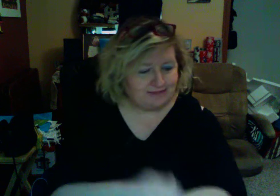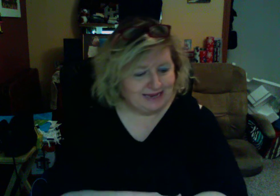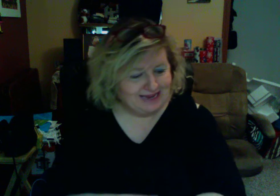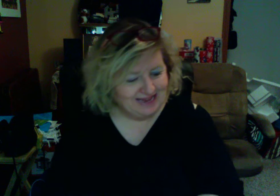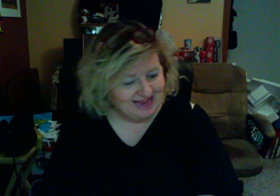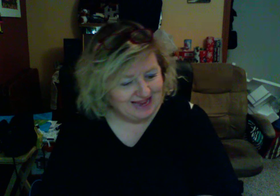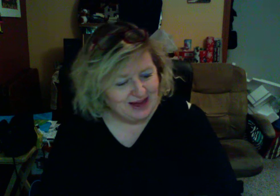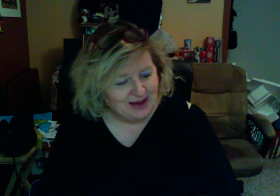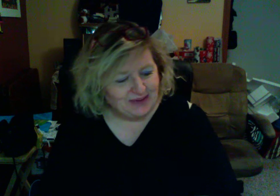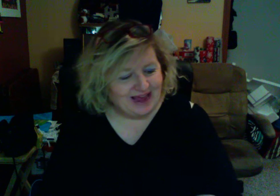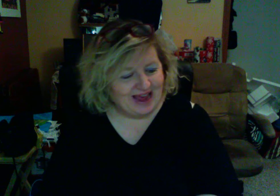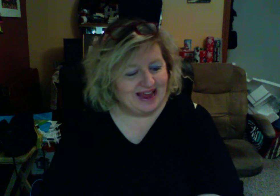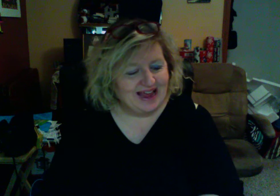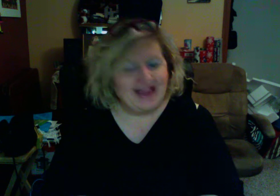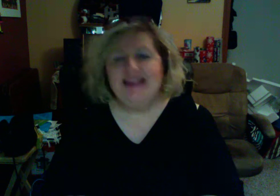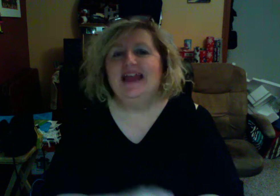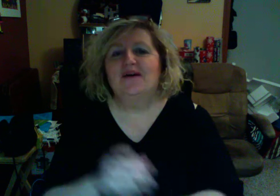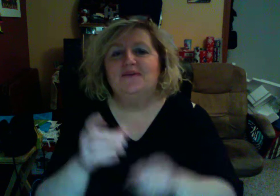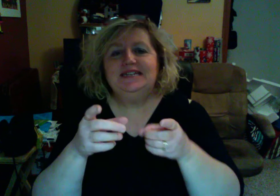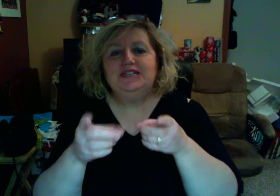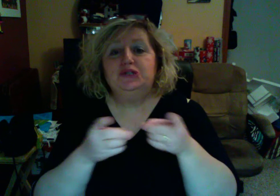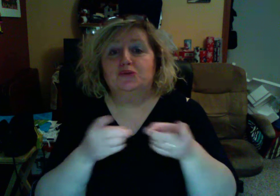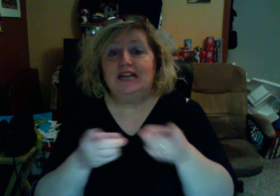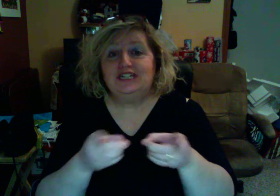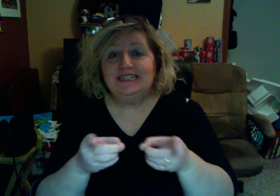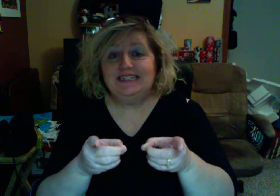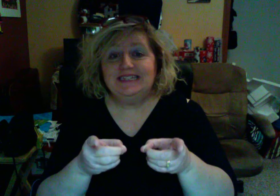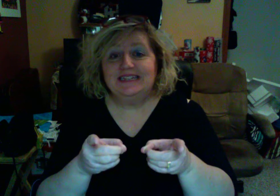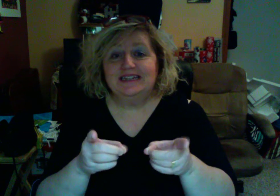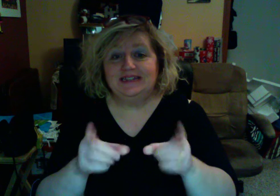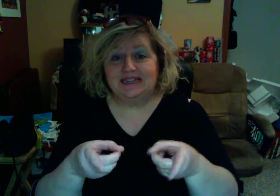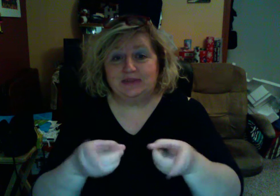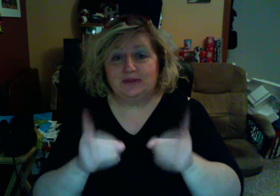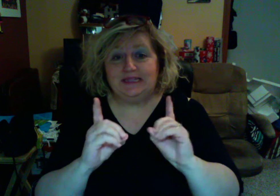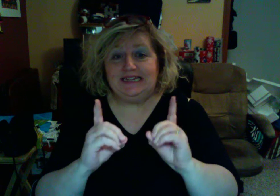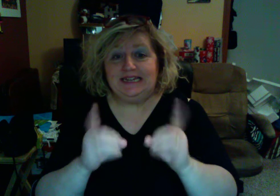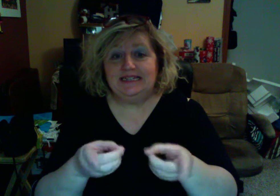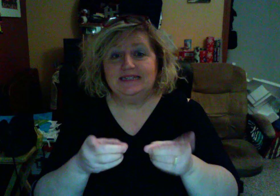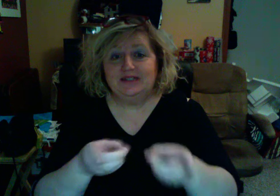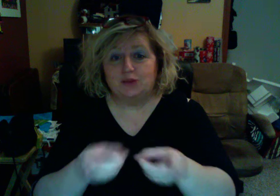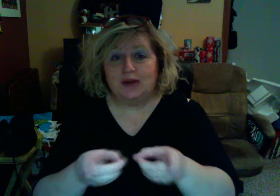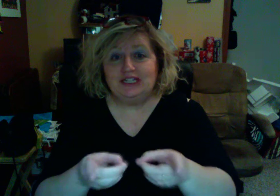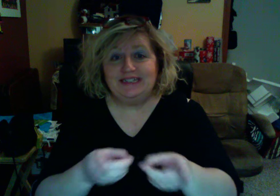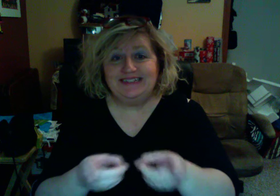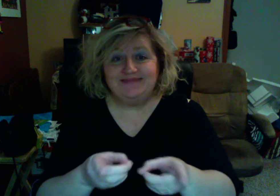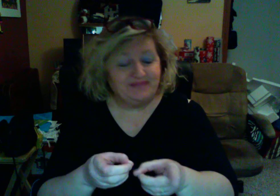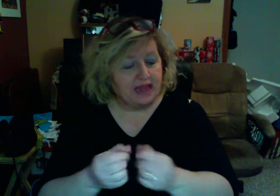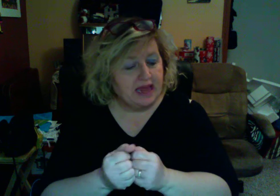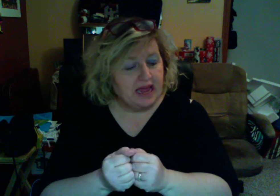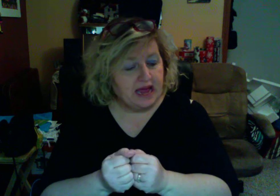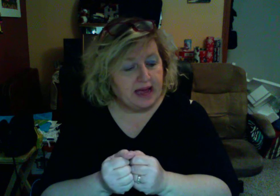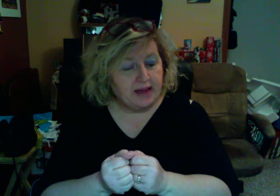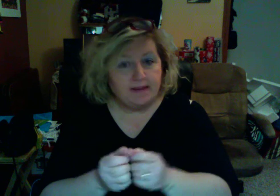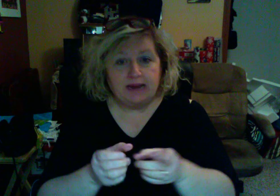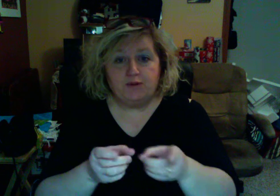that. Okay, now we did directions. That's with D's, directions. And I moved